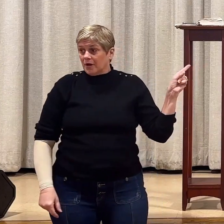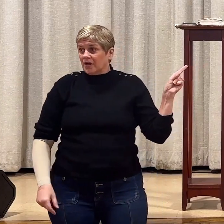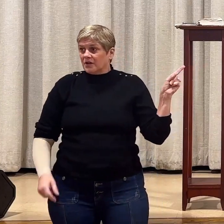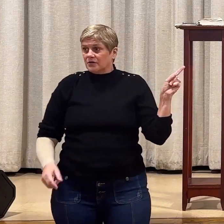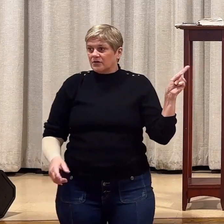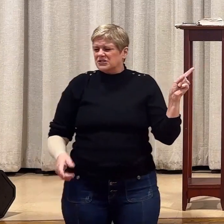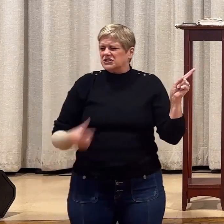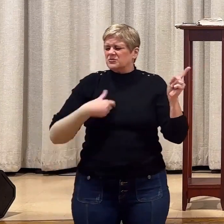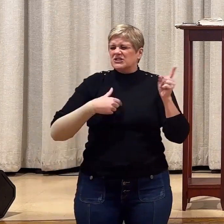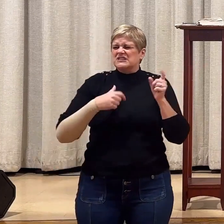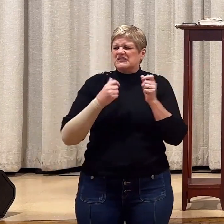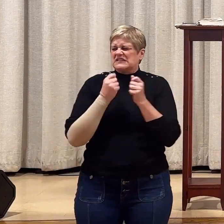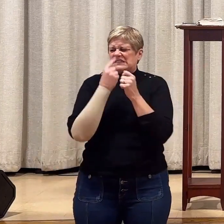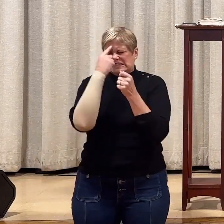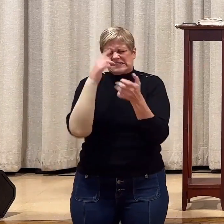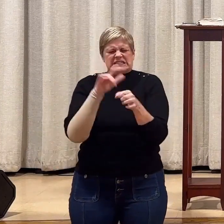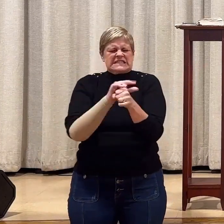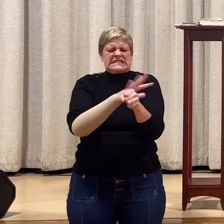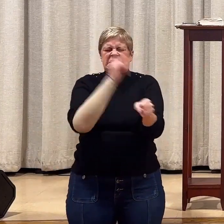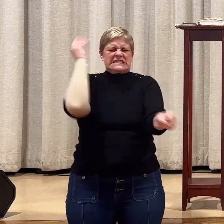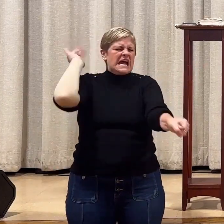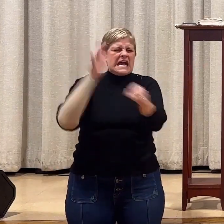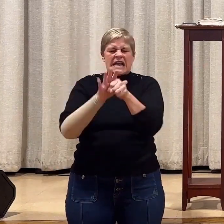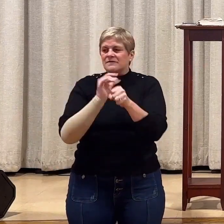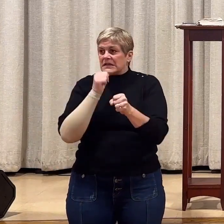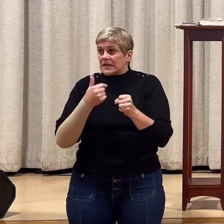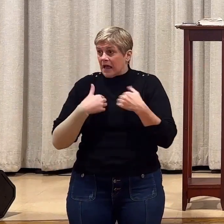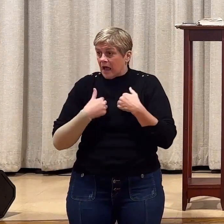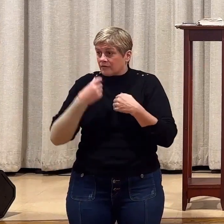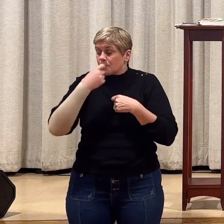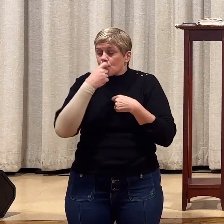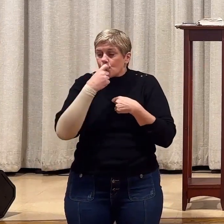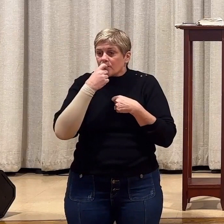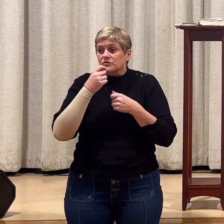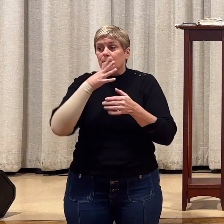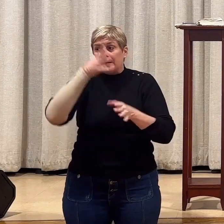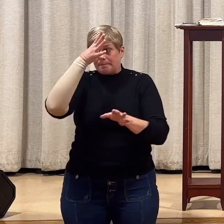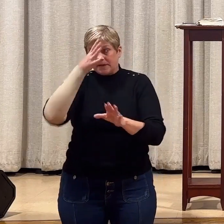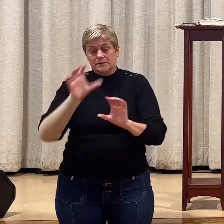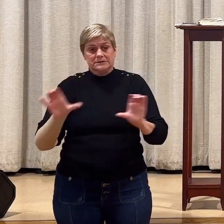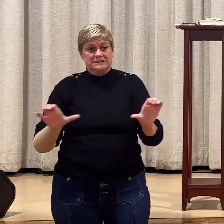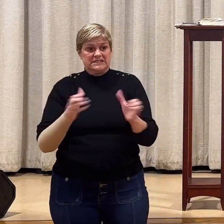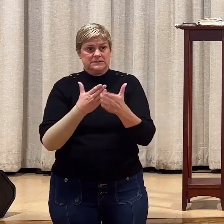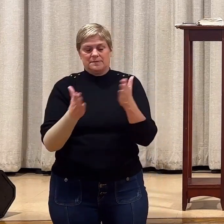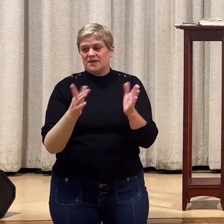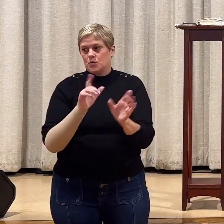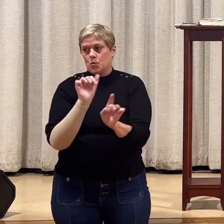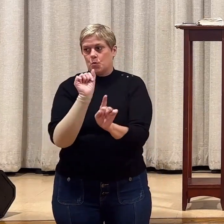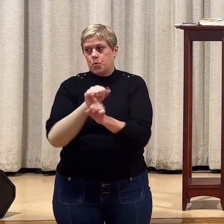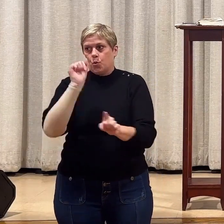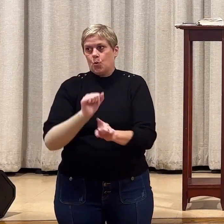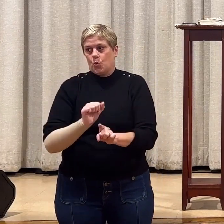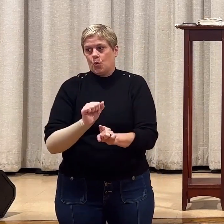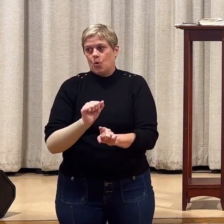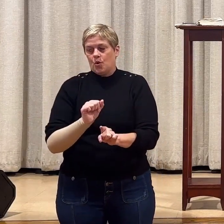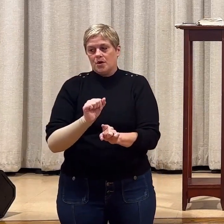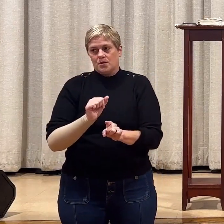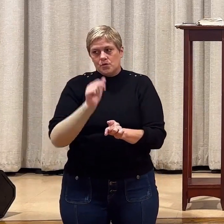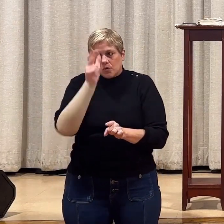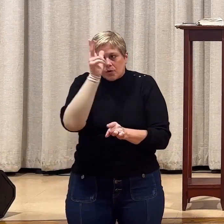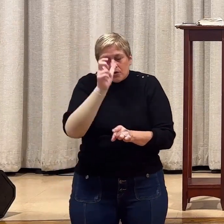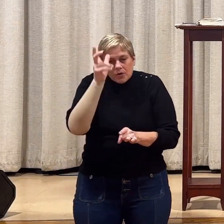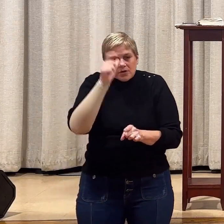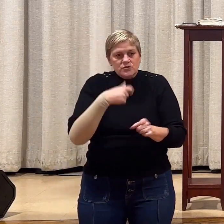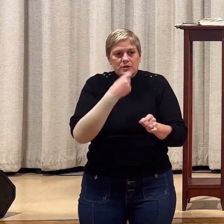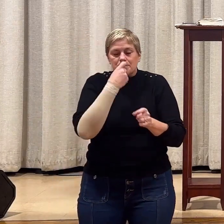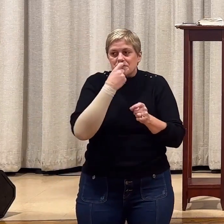just like freak out when she didn't have it. And so my parents, they did something devious. They took the binky.